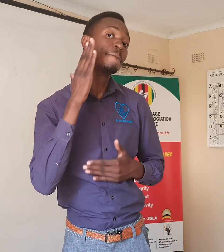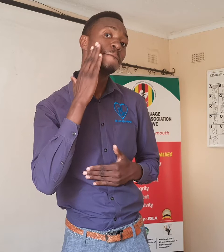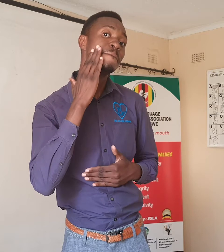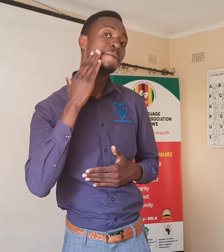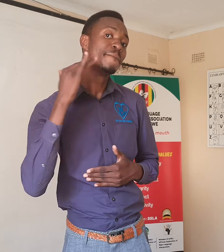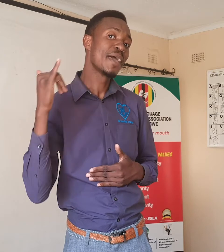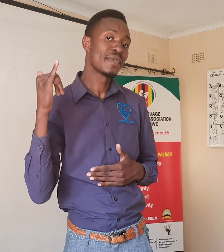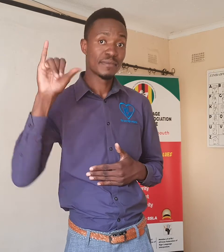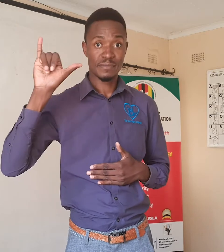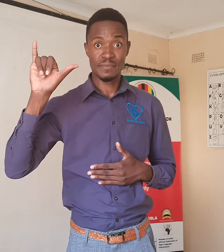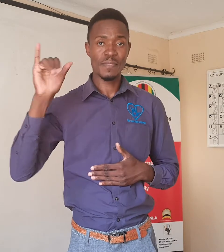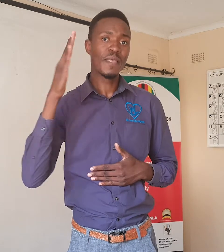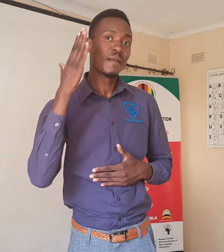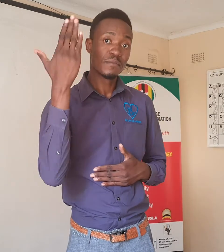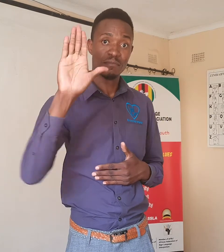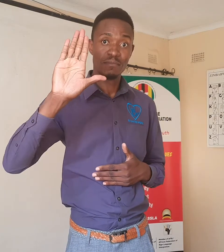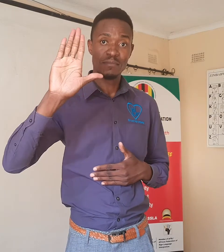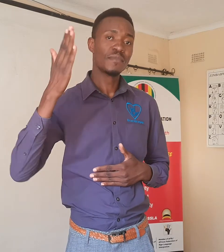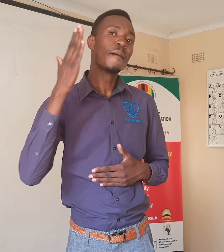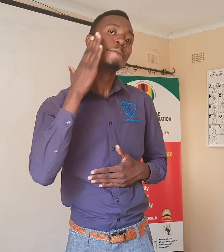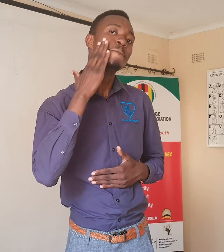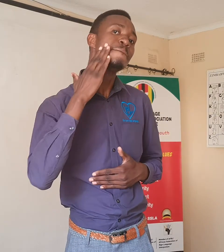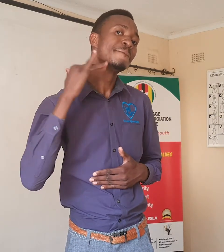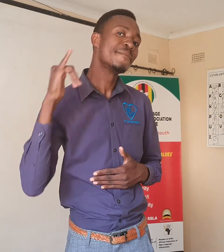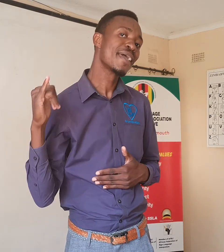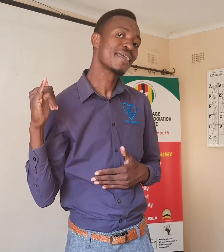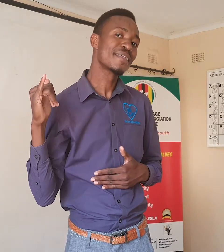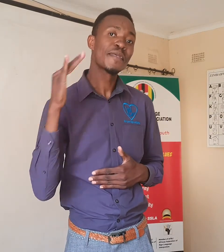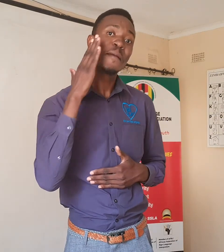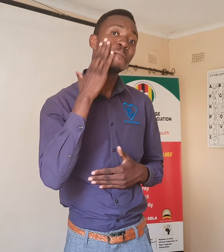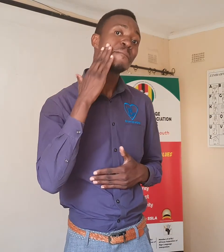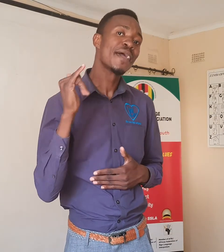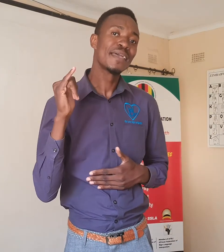Then May, slide down, May,